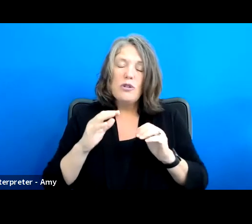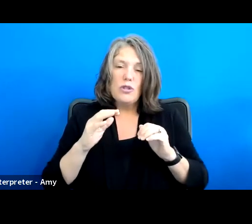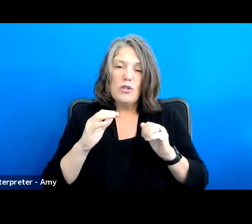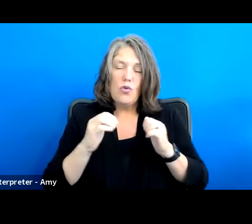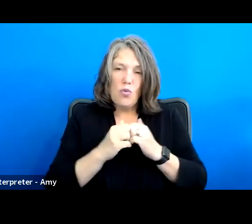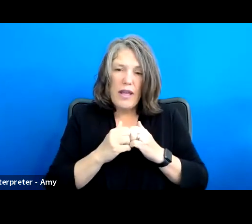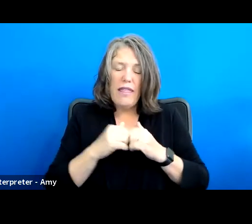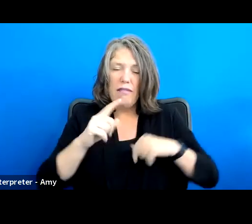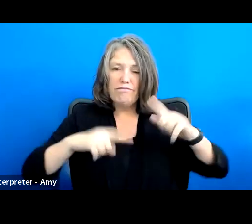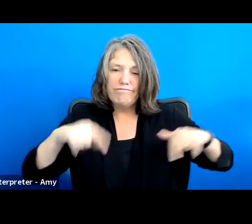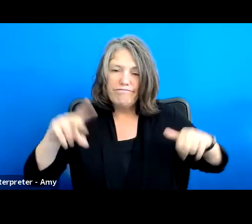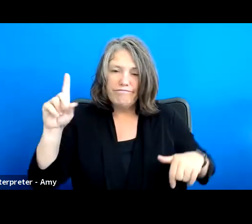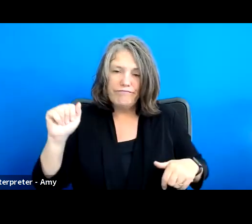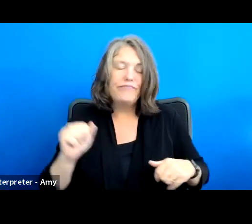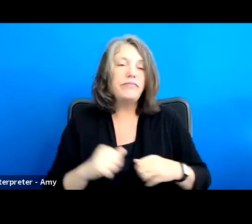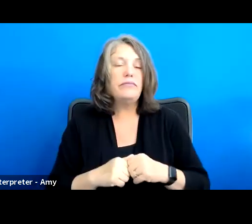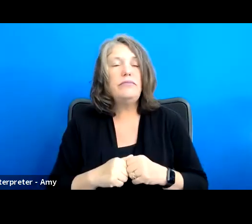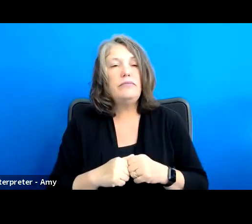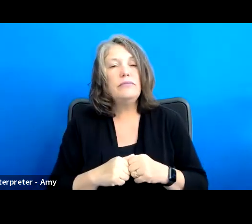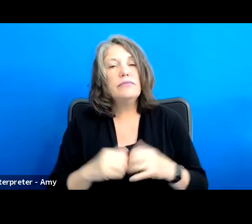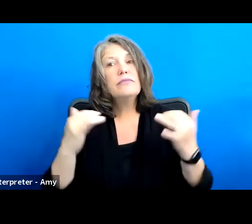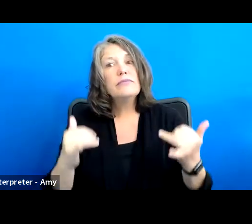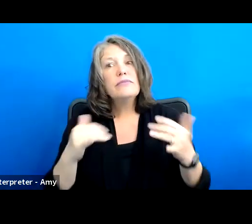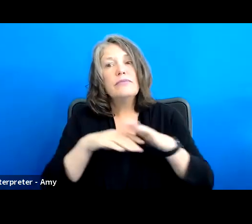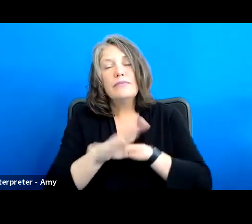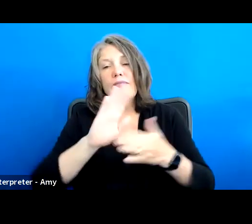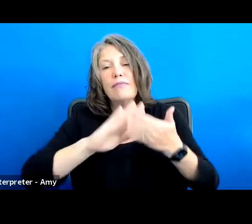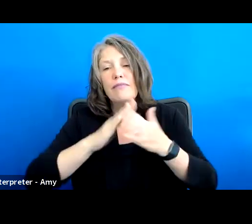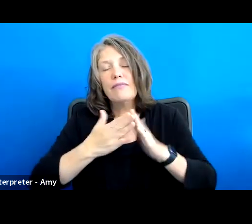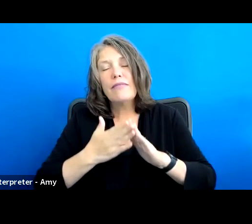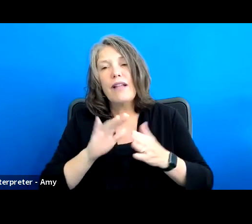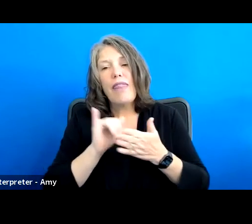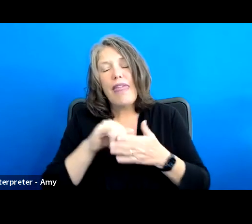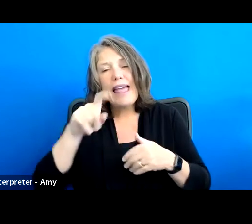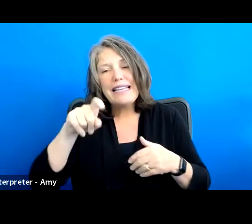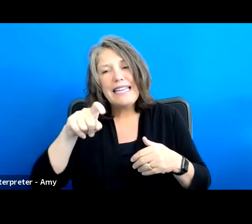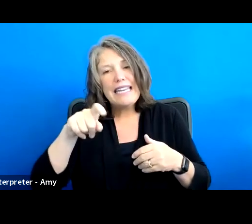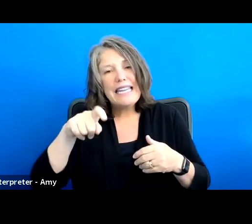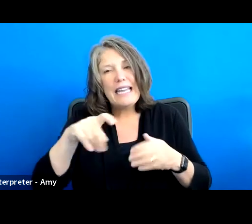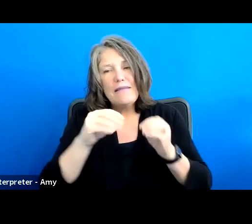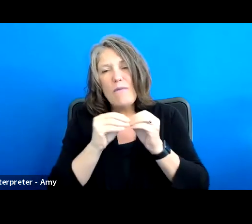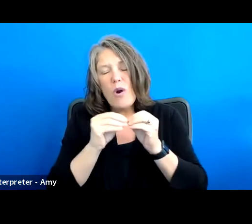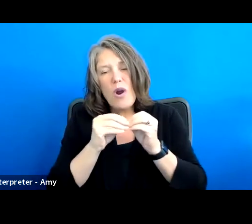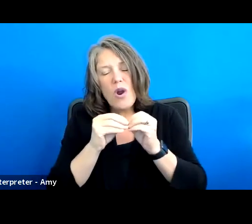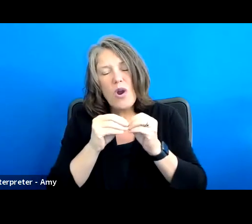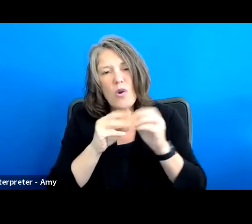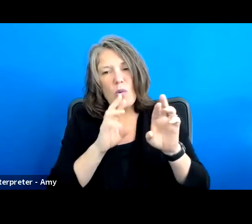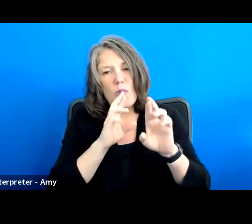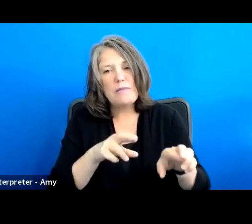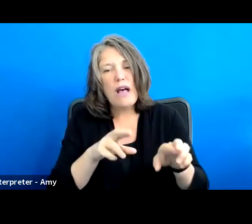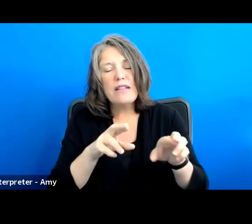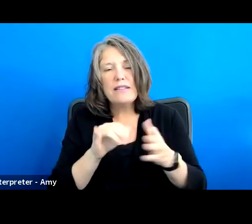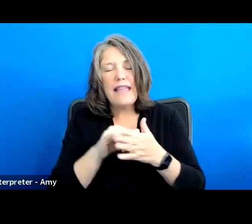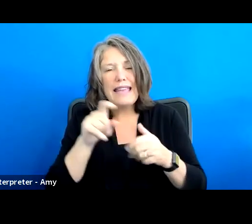of disabilities. Going into those communities that needed more response, that